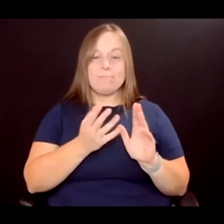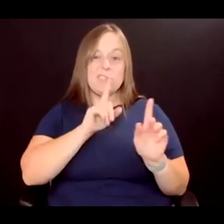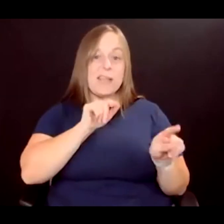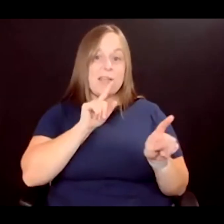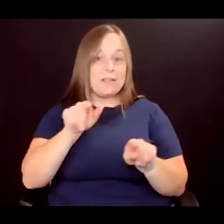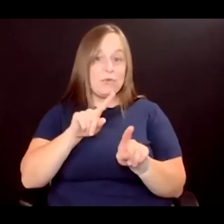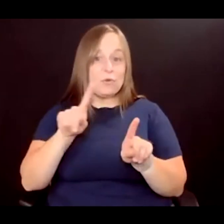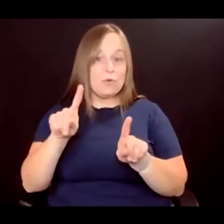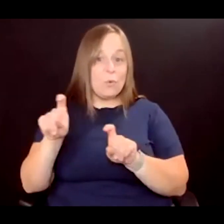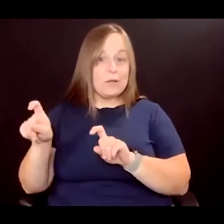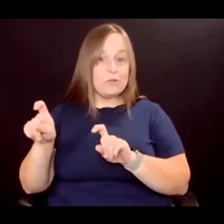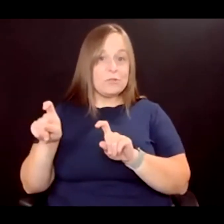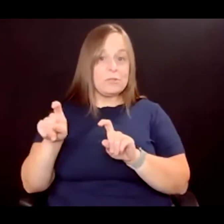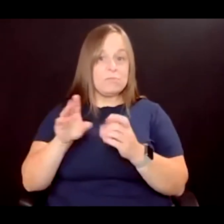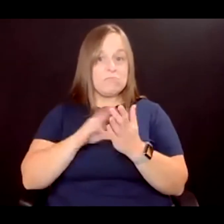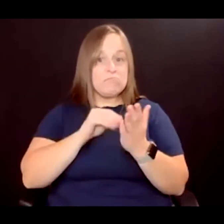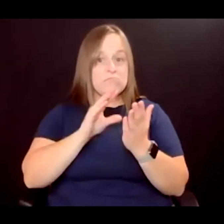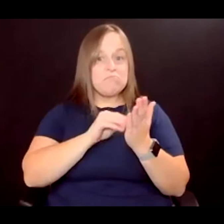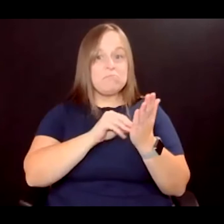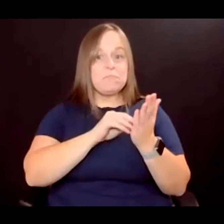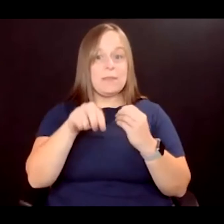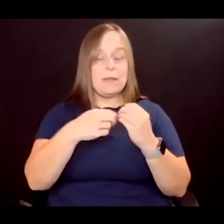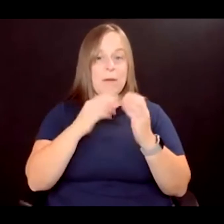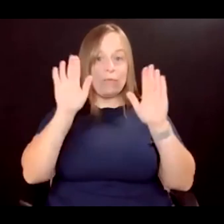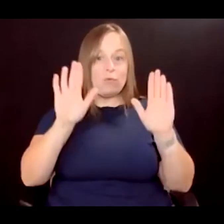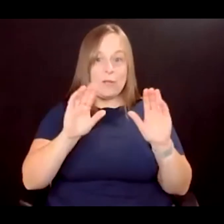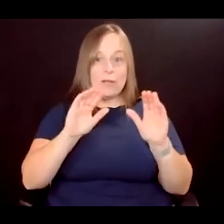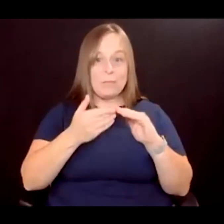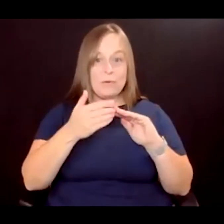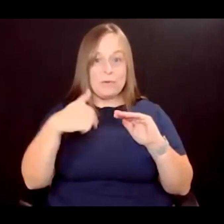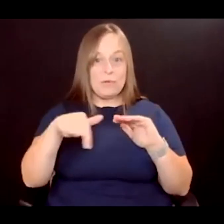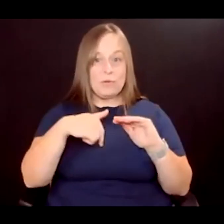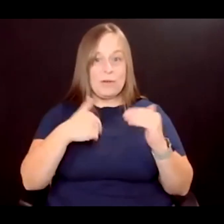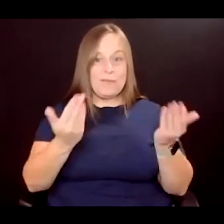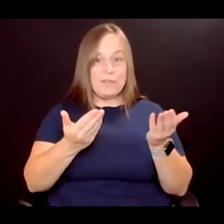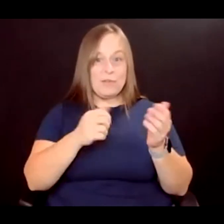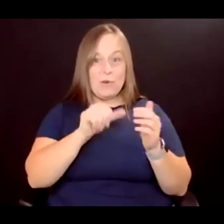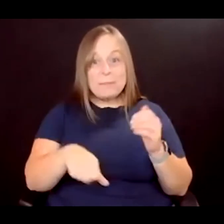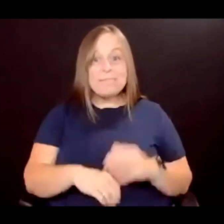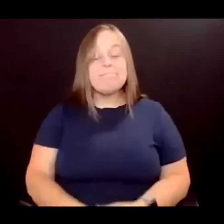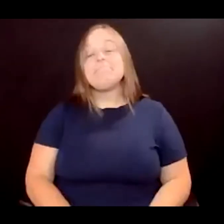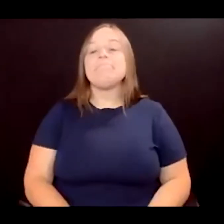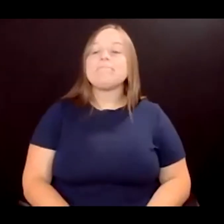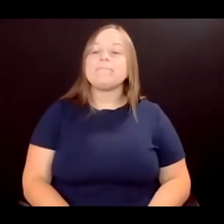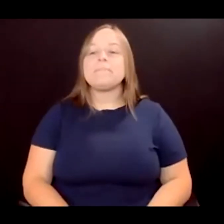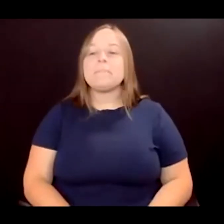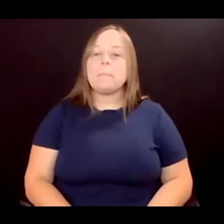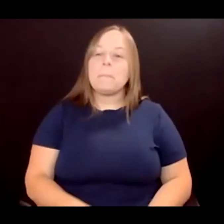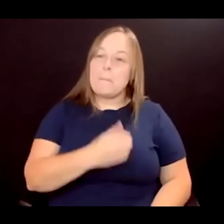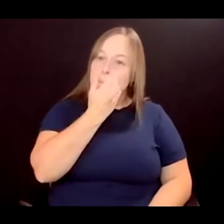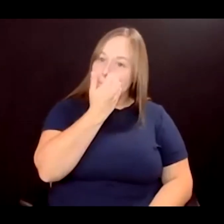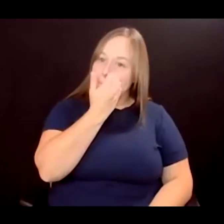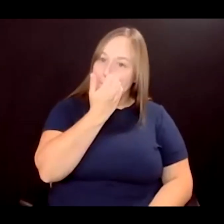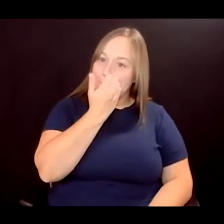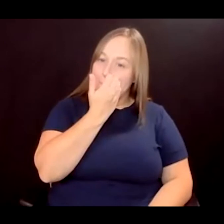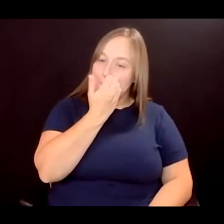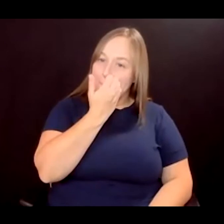I have a 20-year entertainment career that I've put on pause for this campaign. But what led me here today is